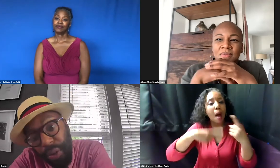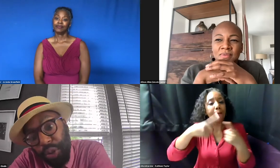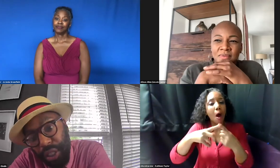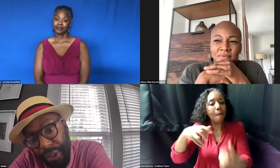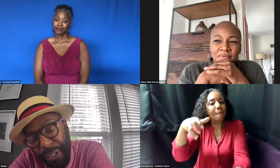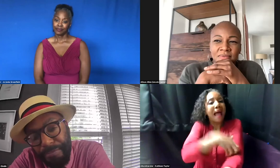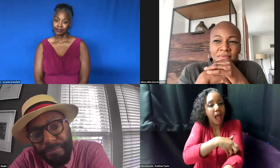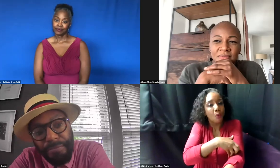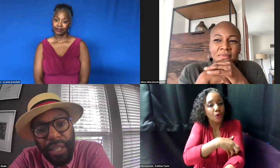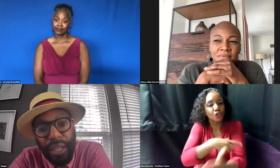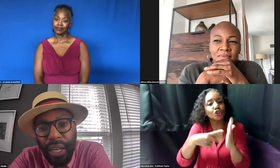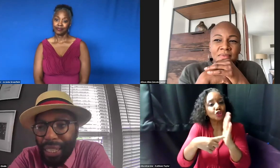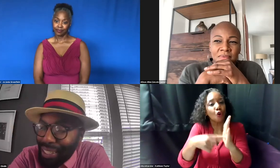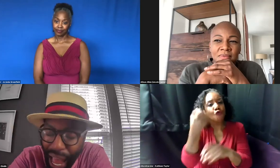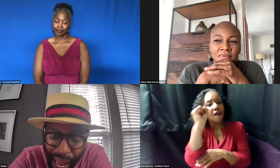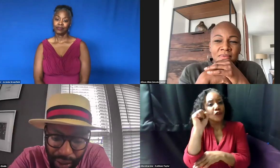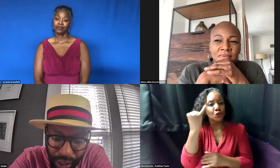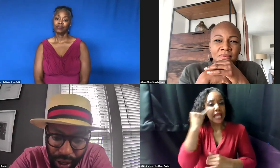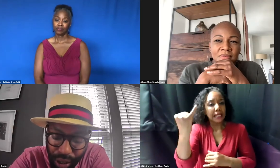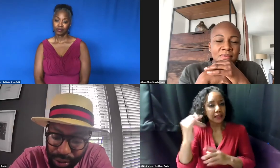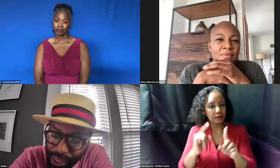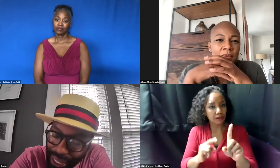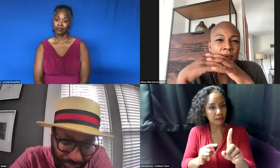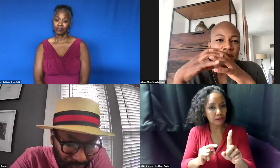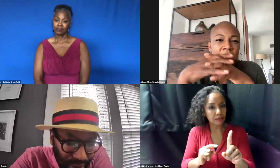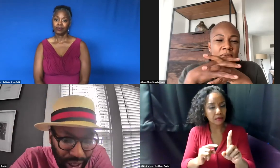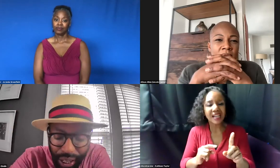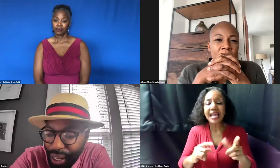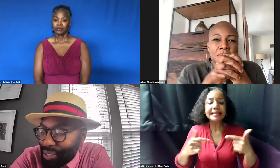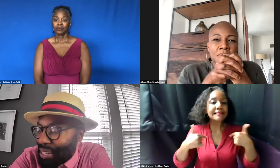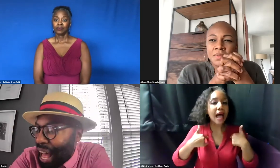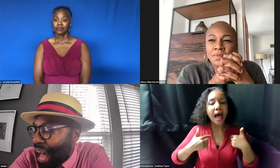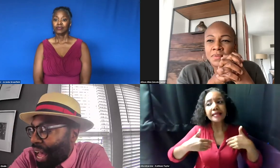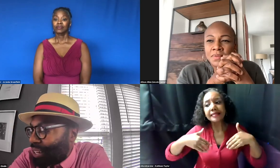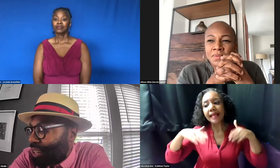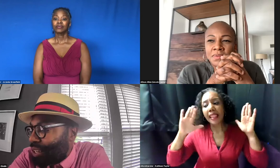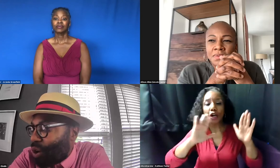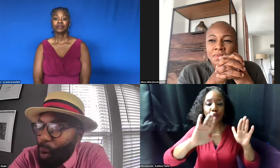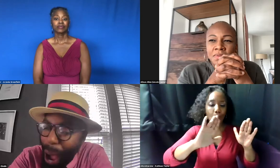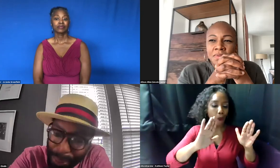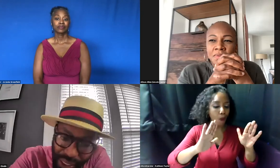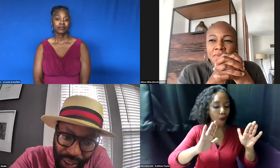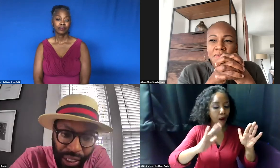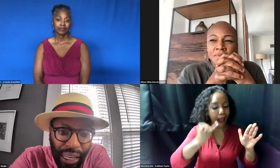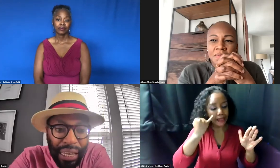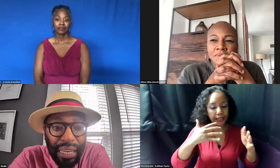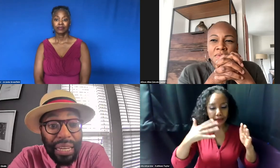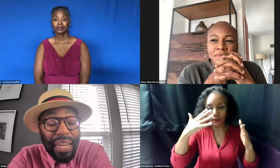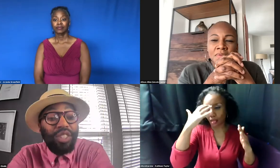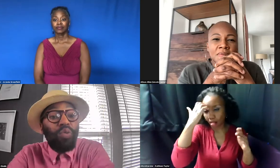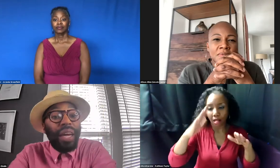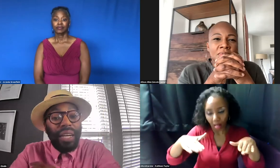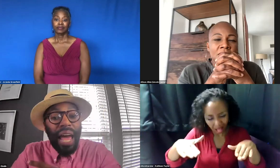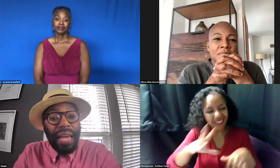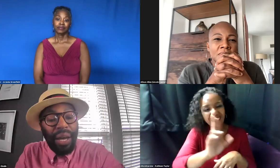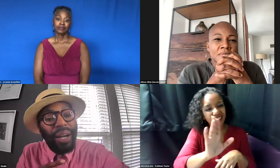what is revolutionary. It's not selling out, it's not co-option. It